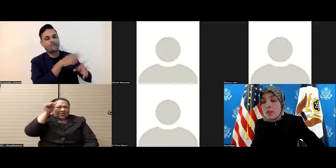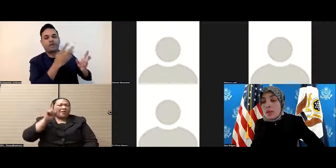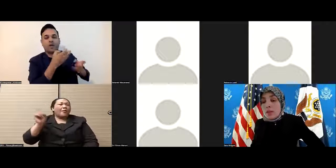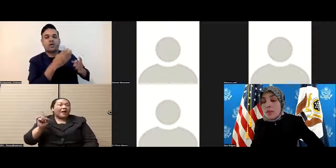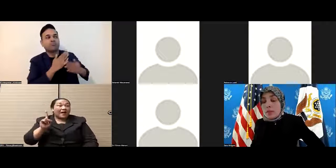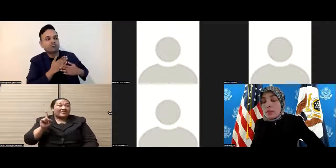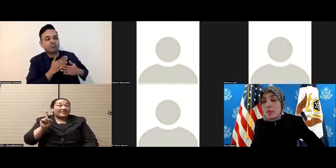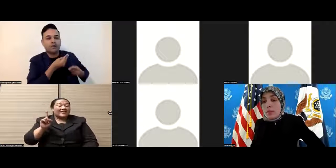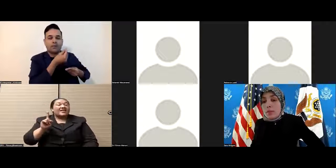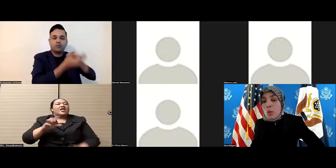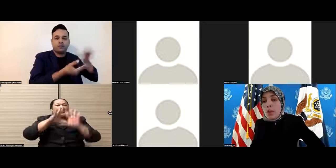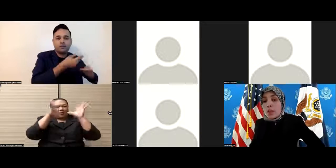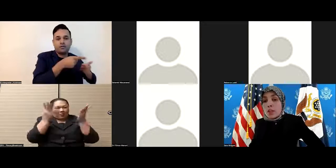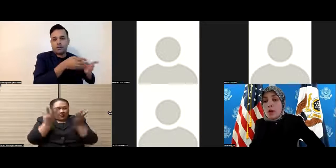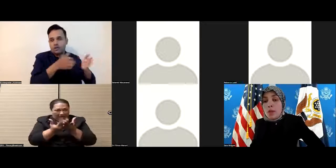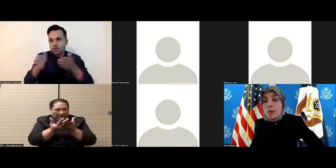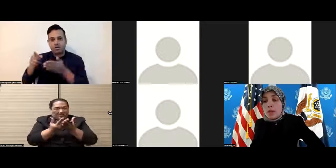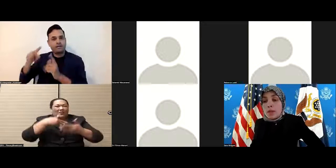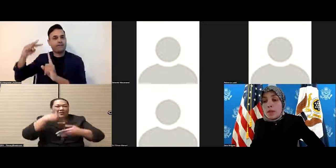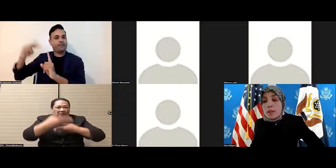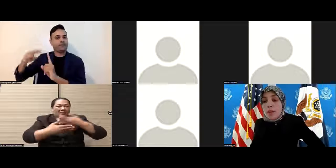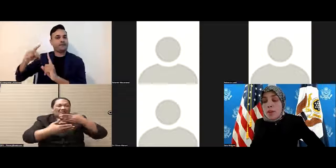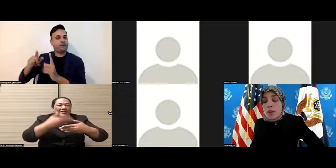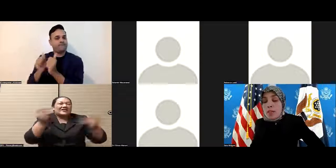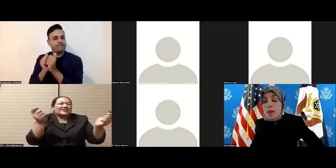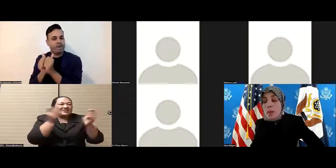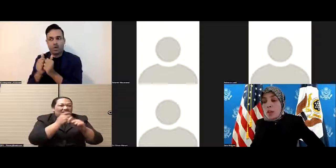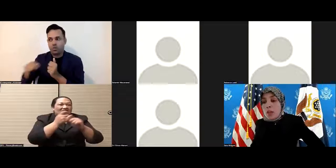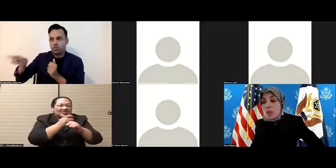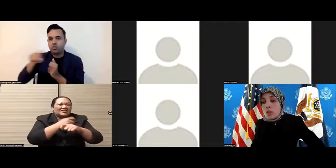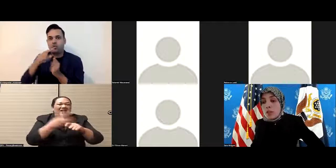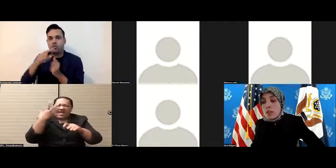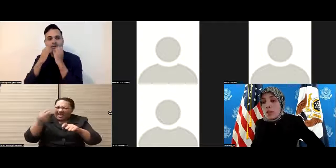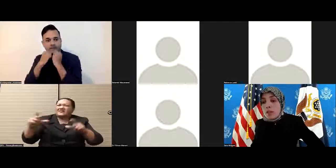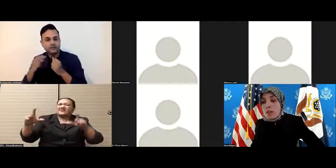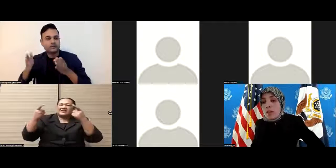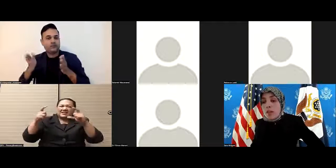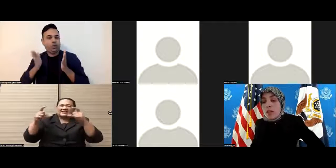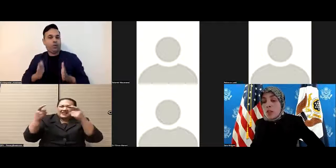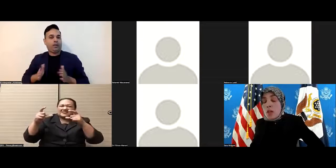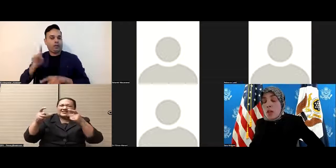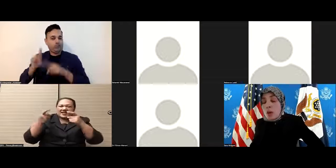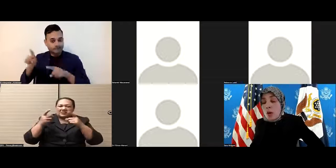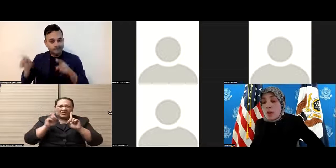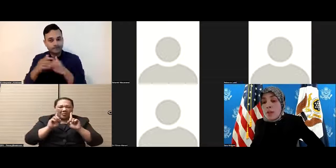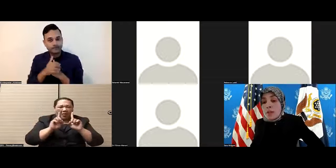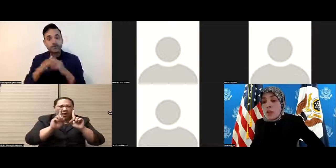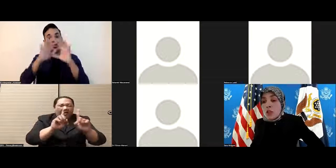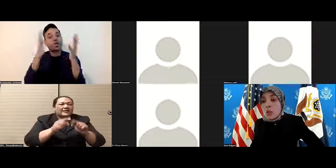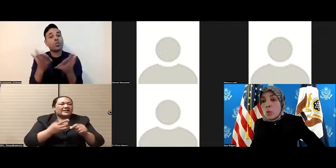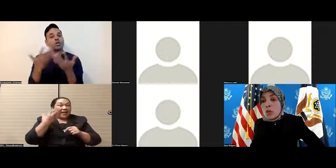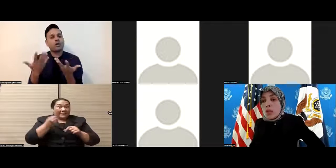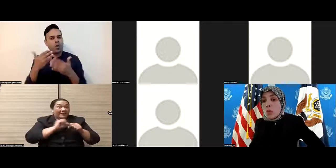challenges. Whether it's COVID, whether it's climate change, and in all of